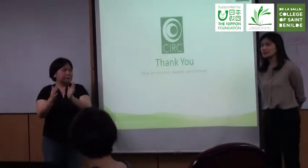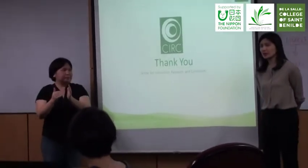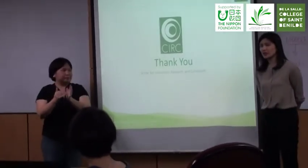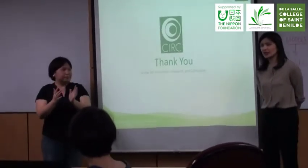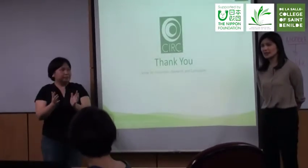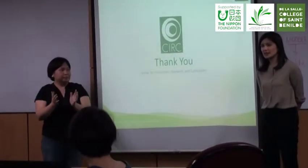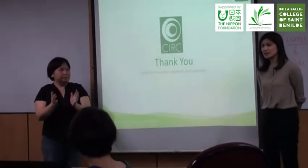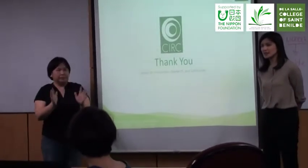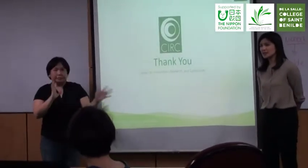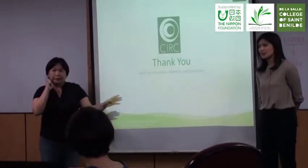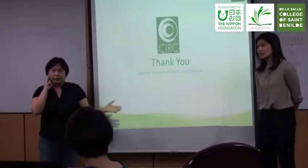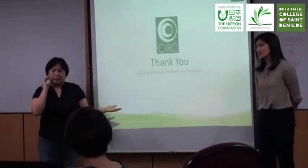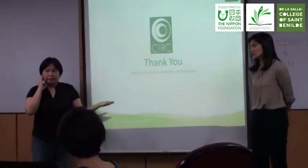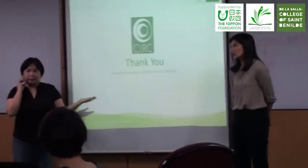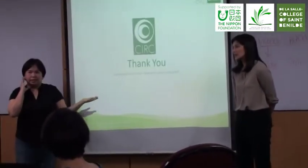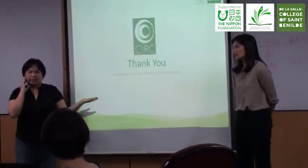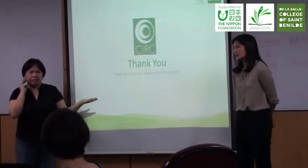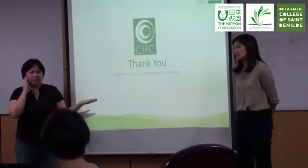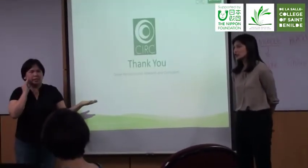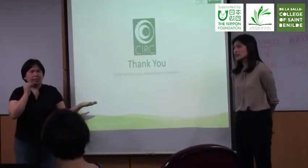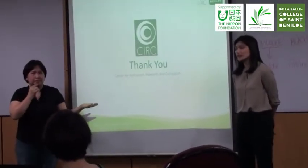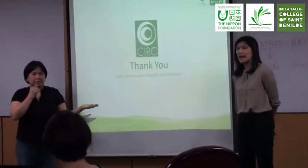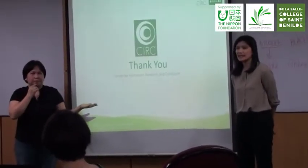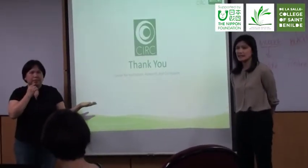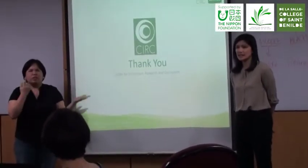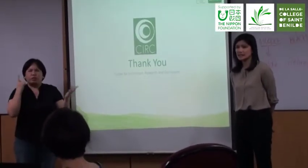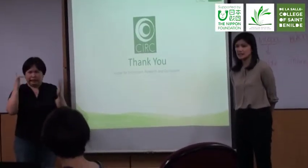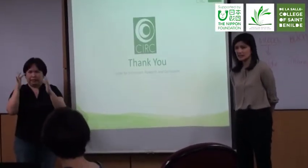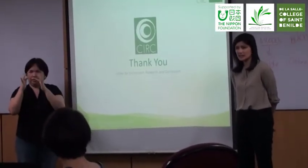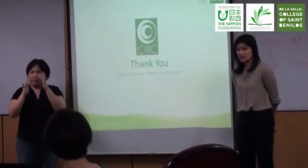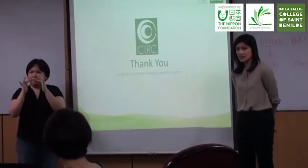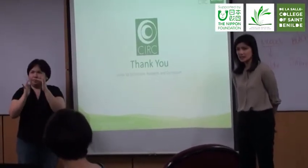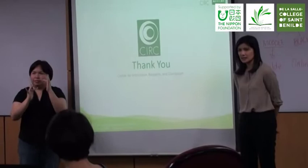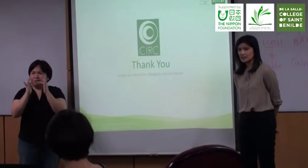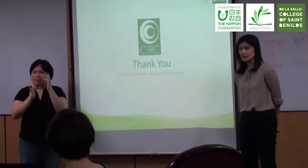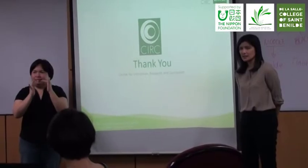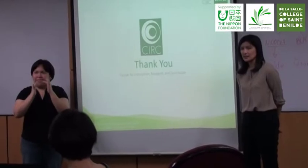based from experience, it's only the internet access.